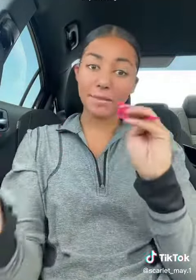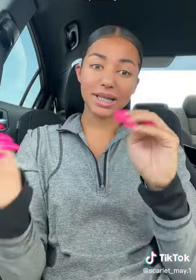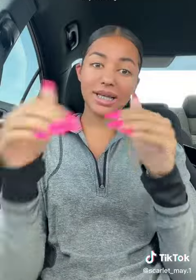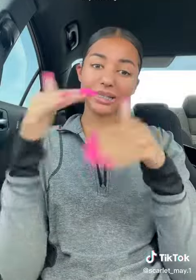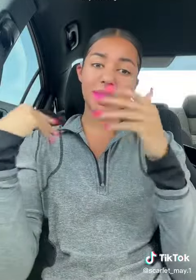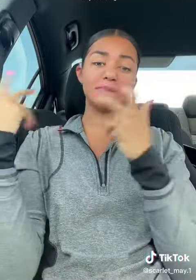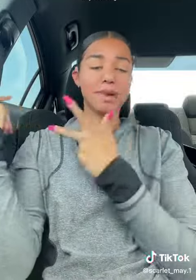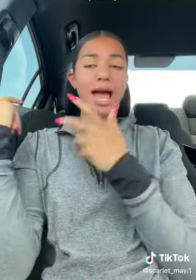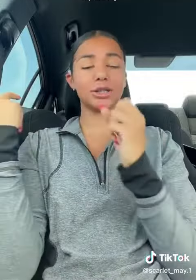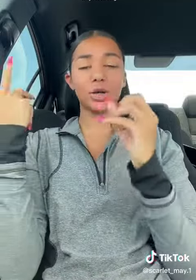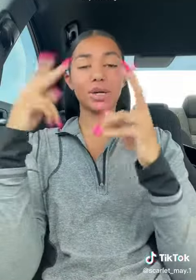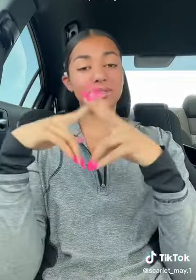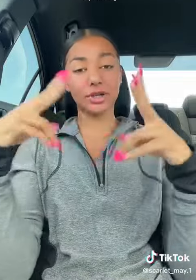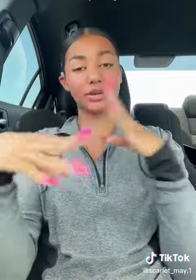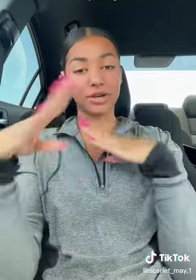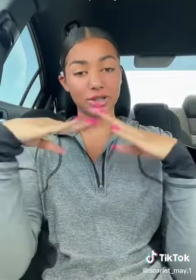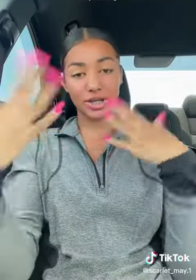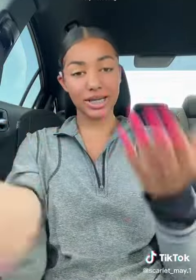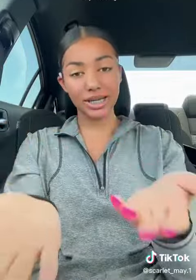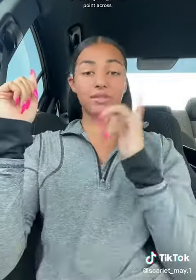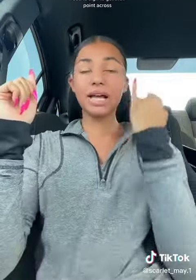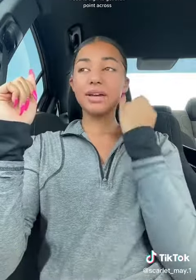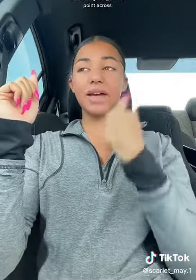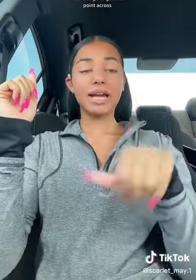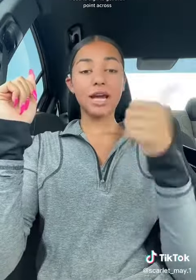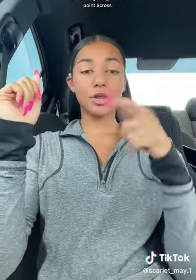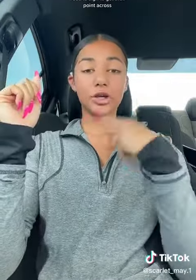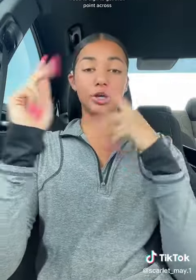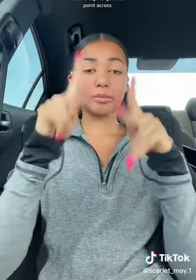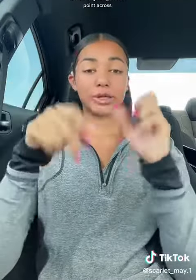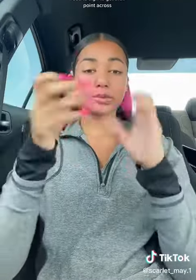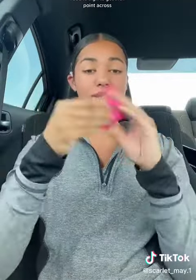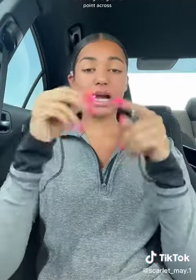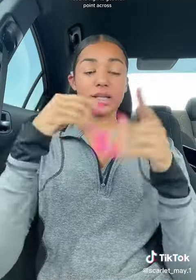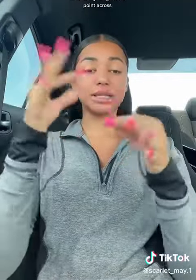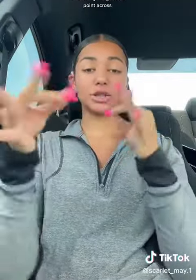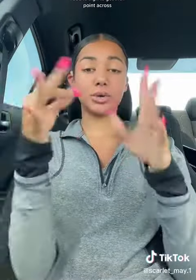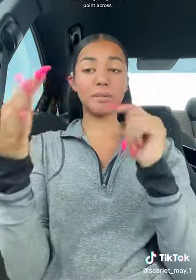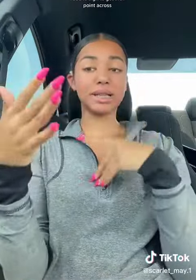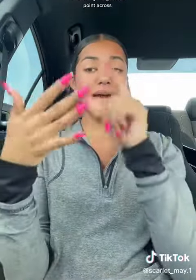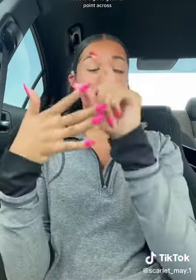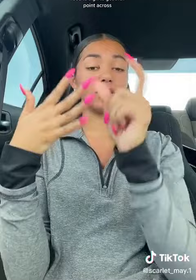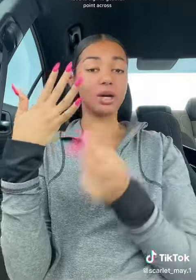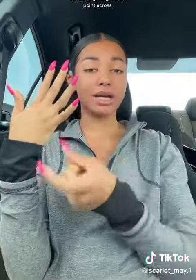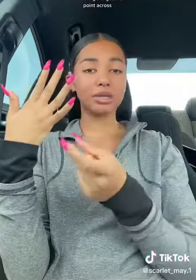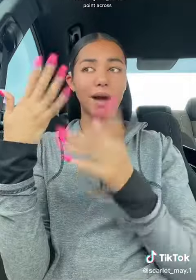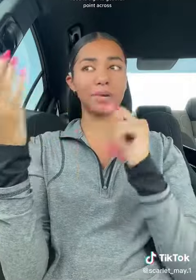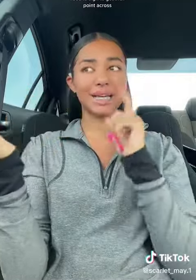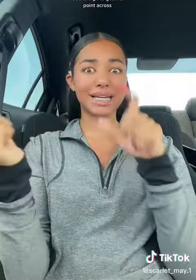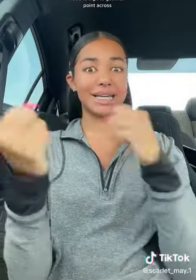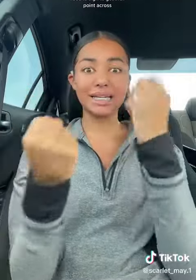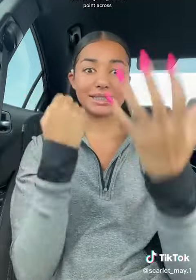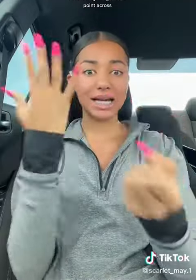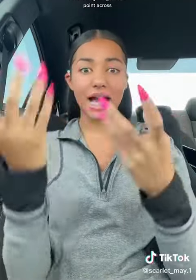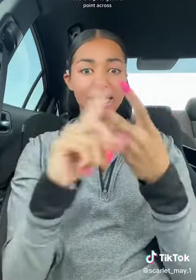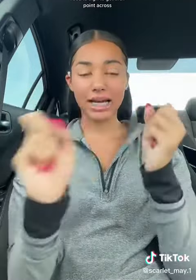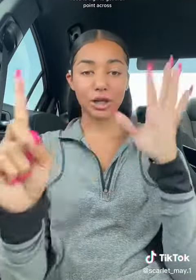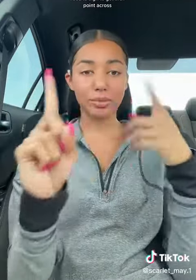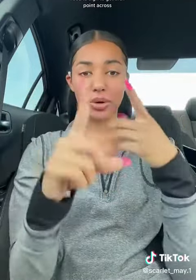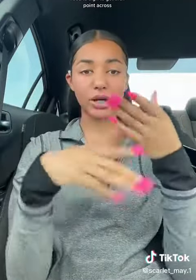million steps back, so it's very frustrating. I feel like if any other hearing person was telling this story, but they had long nails on, but they didn't need a sign to get their point